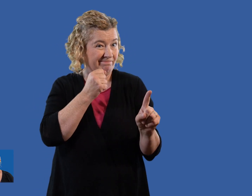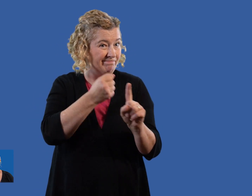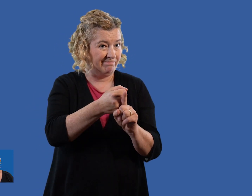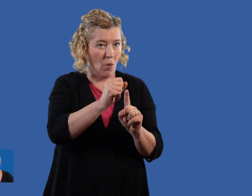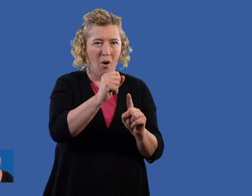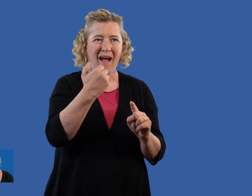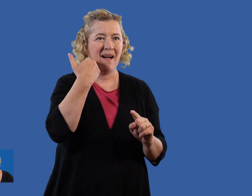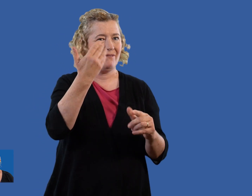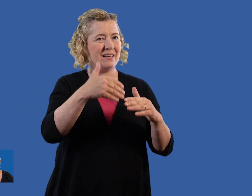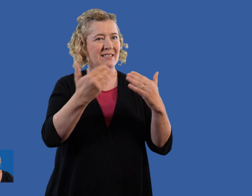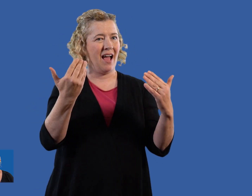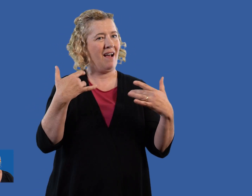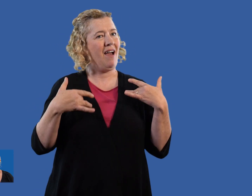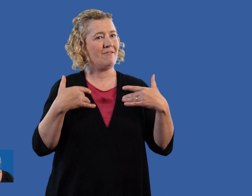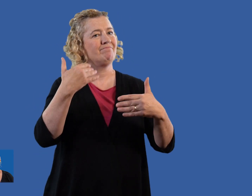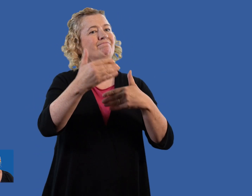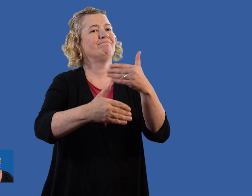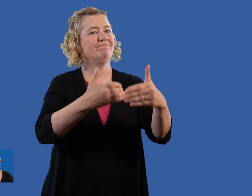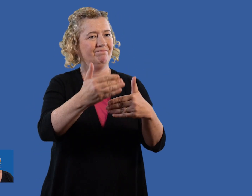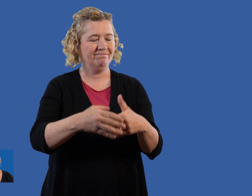about your normal daily activities or tasks.